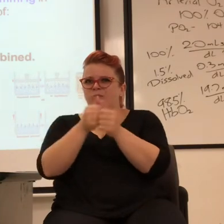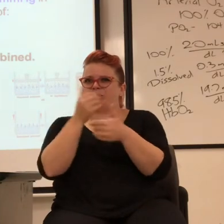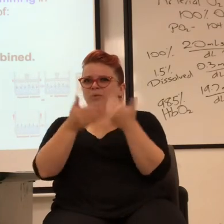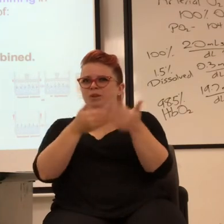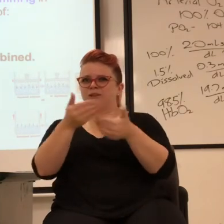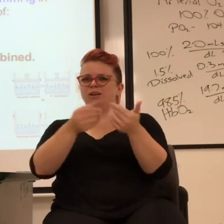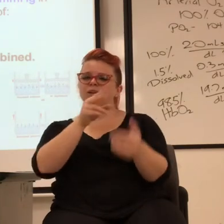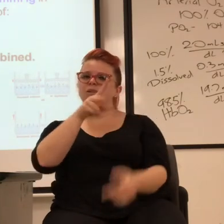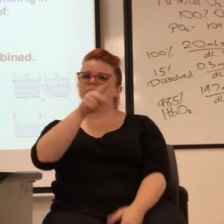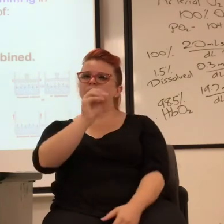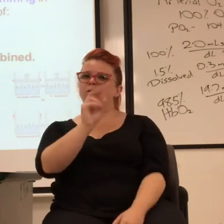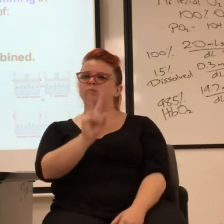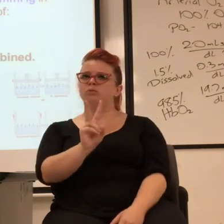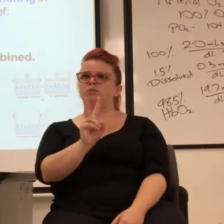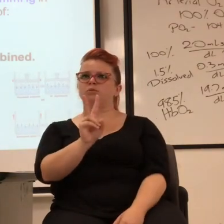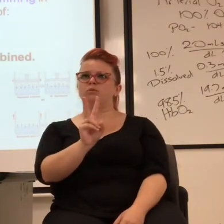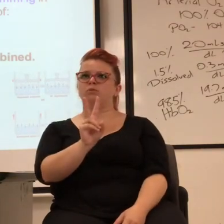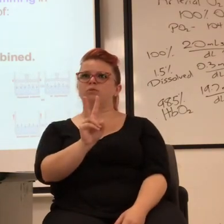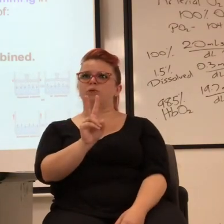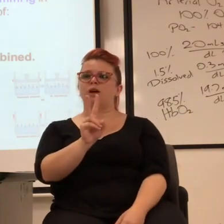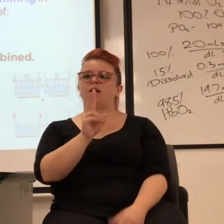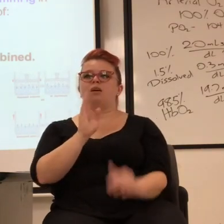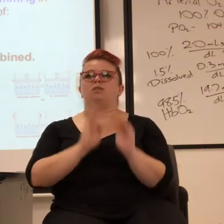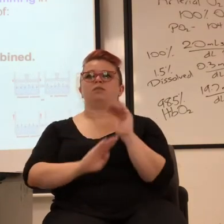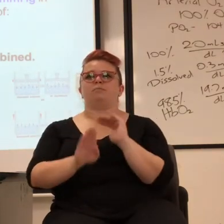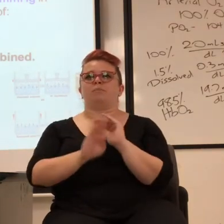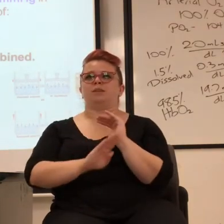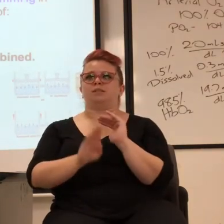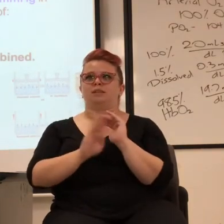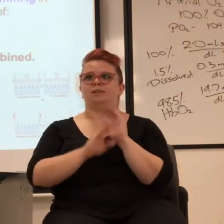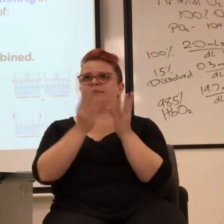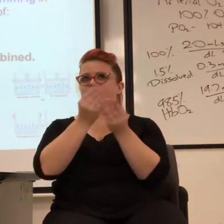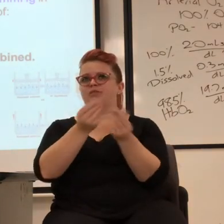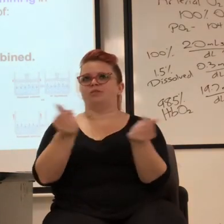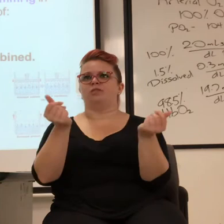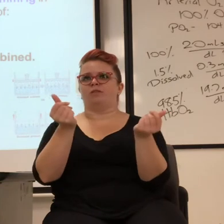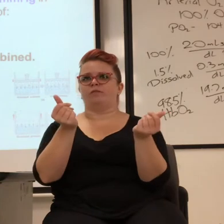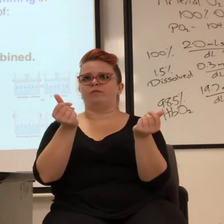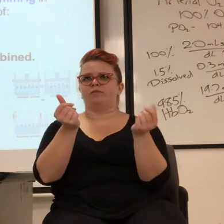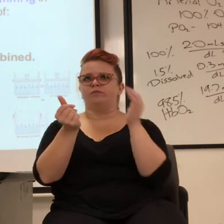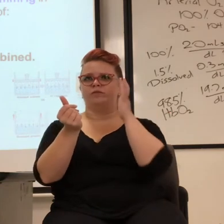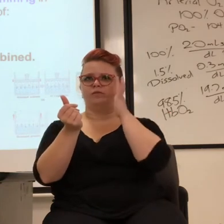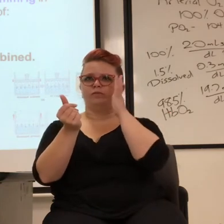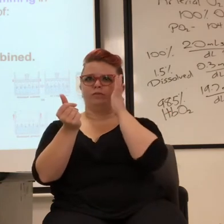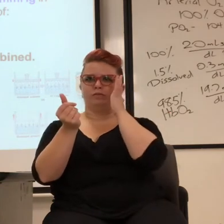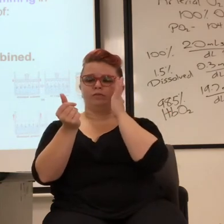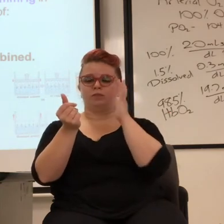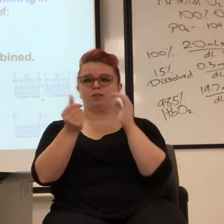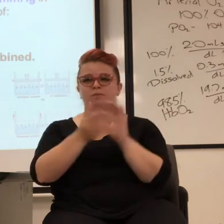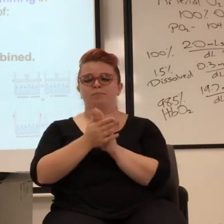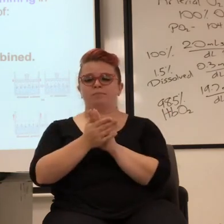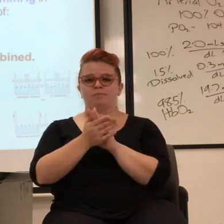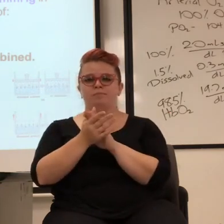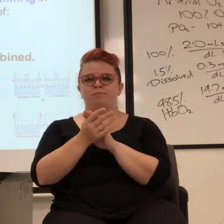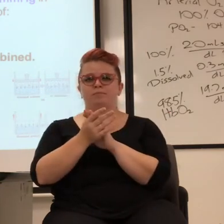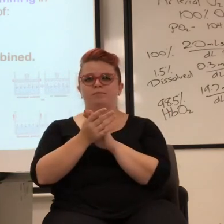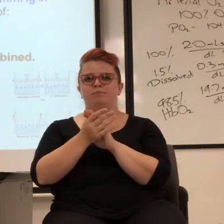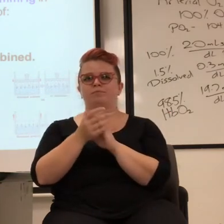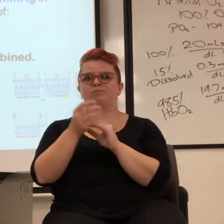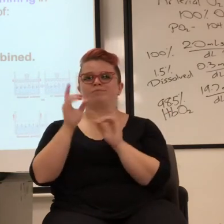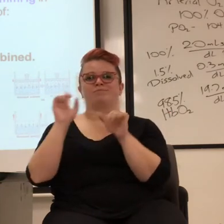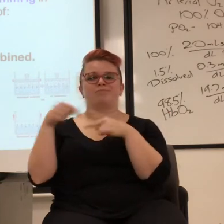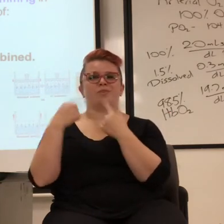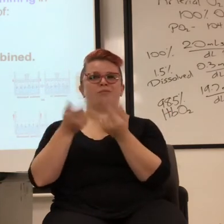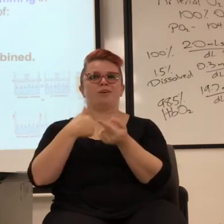This PO2 is basically this dissolved one, okay? Now I've been